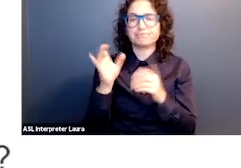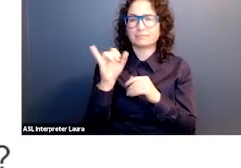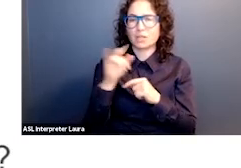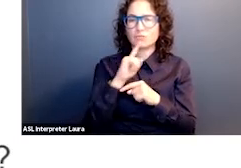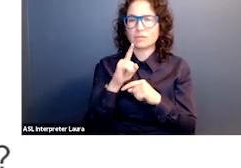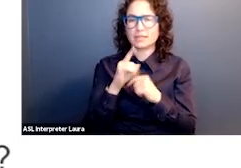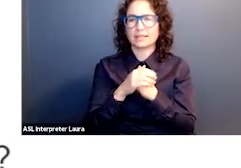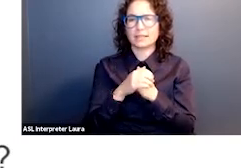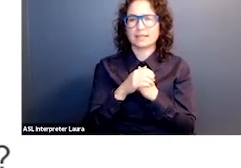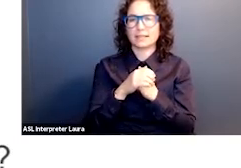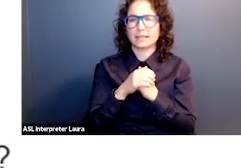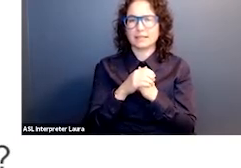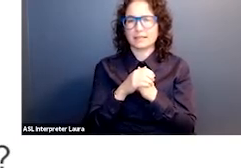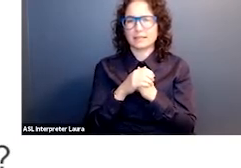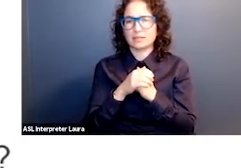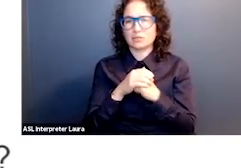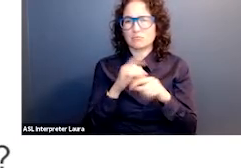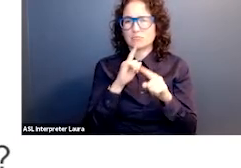decks cars,